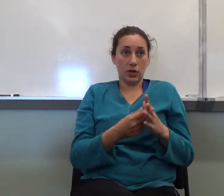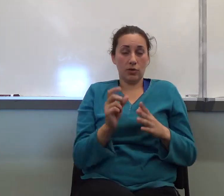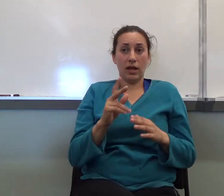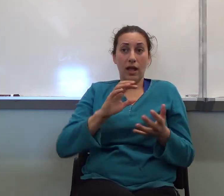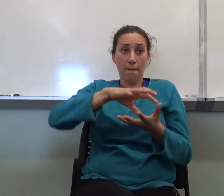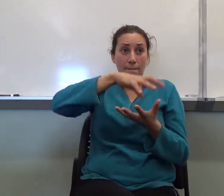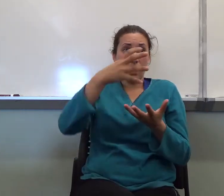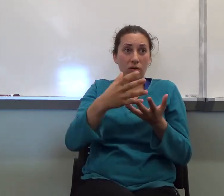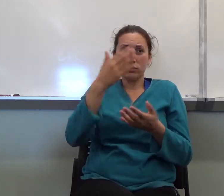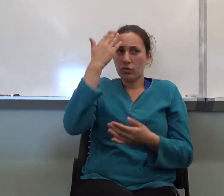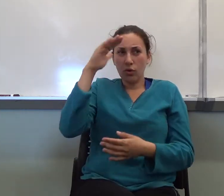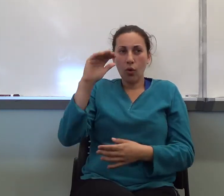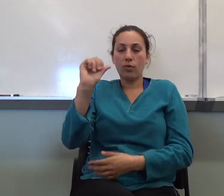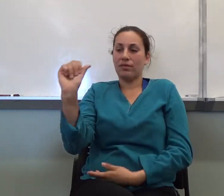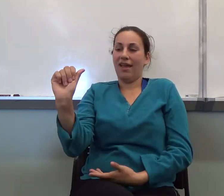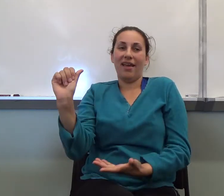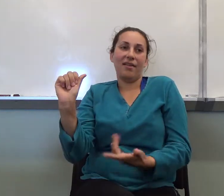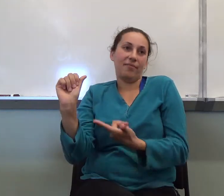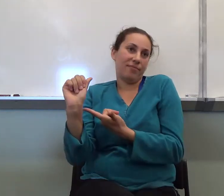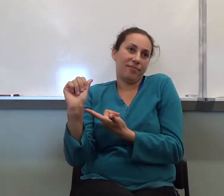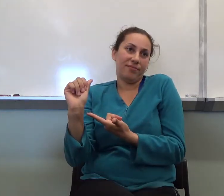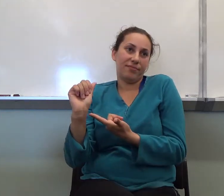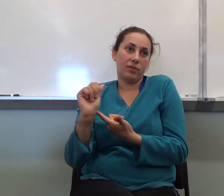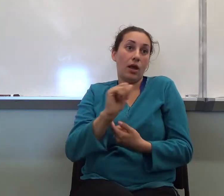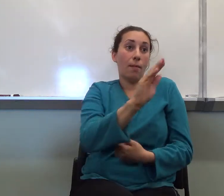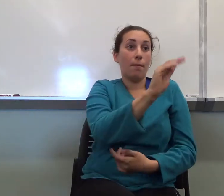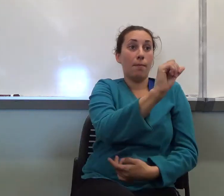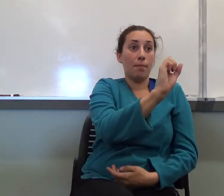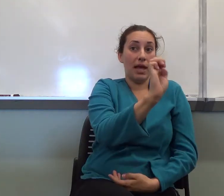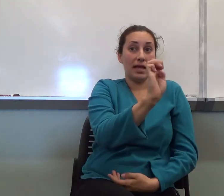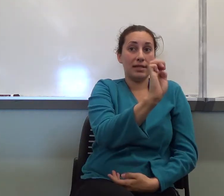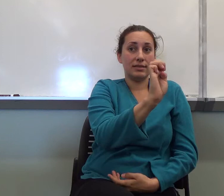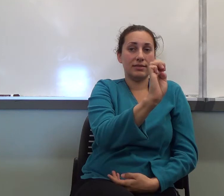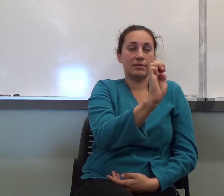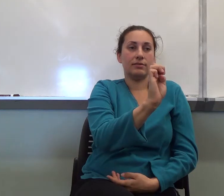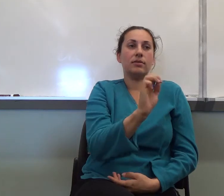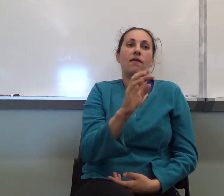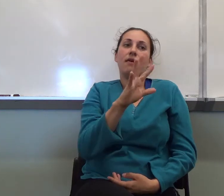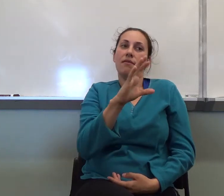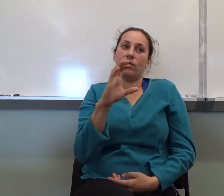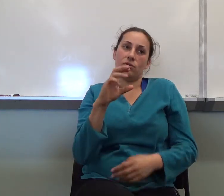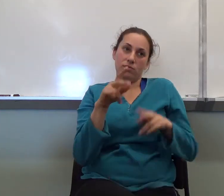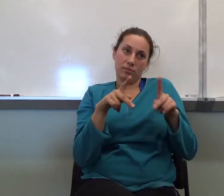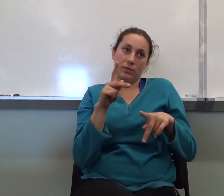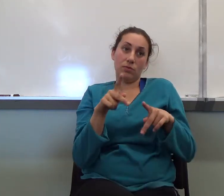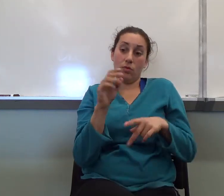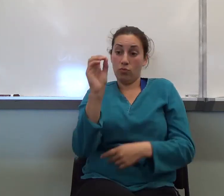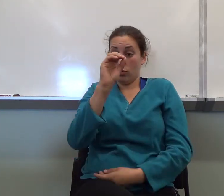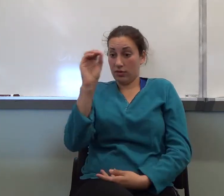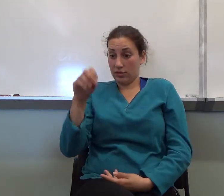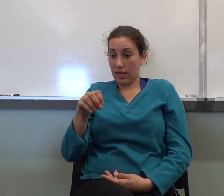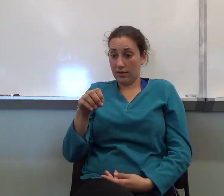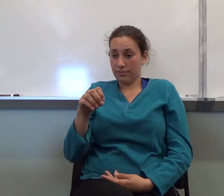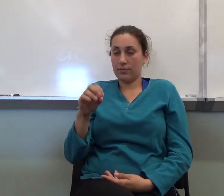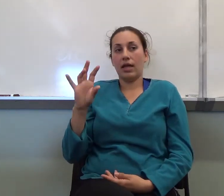an A. The base we've decided is 500 people, and the percent we know is 70.